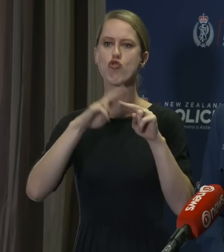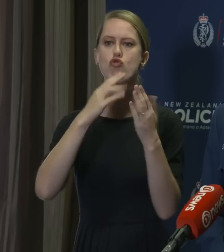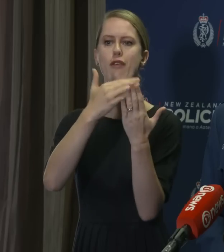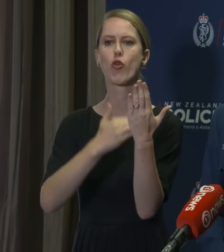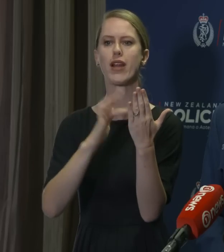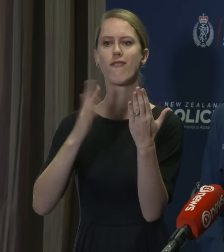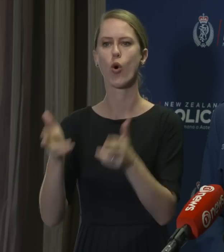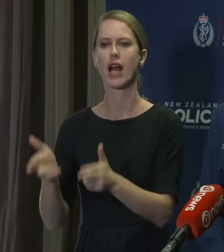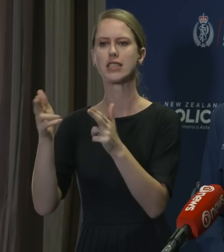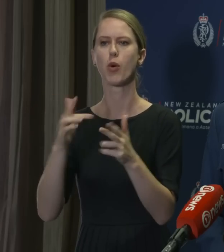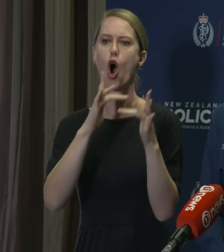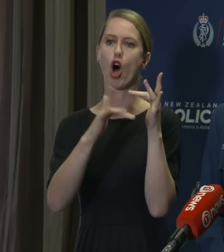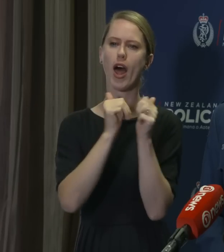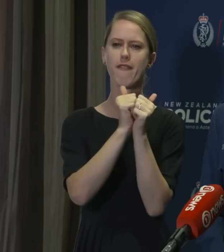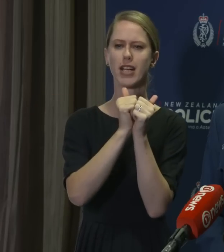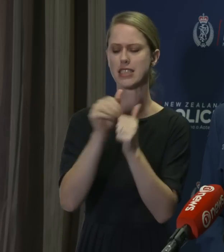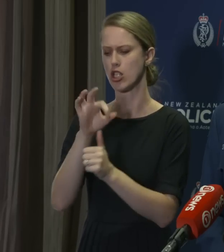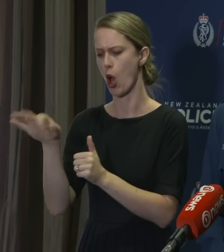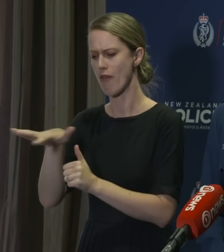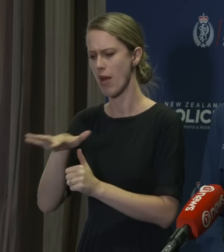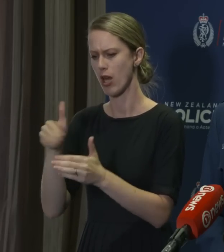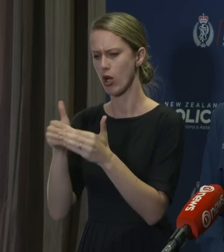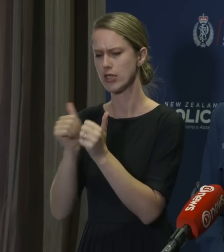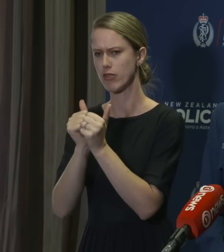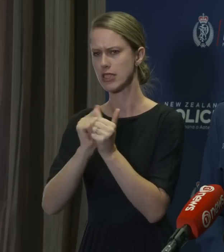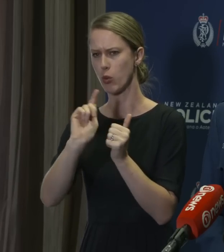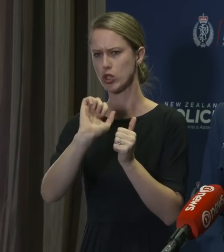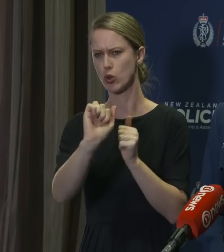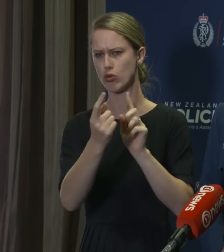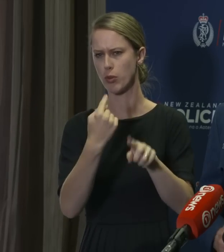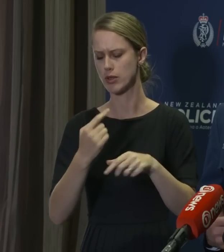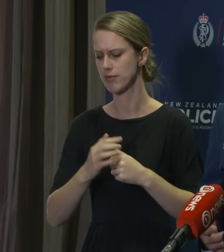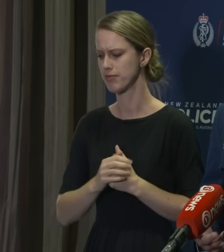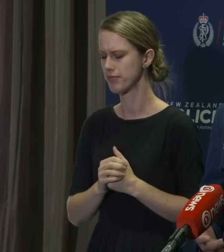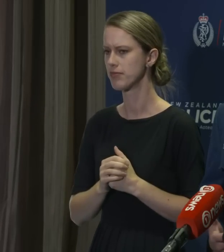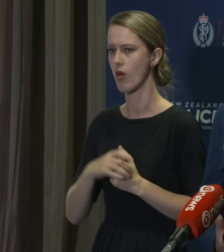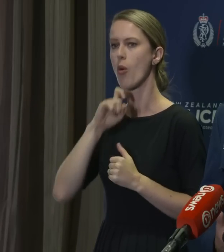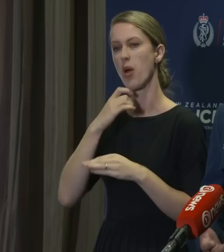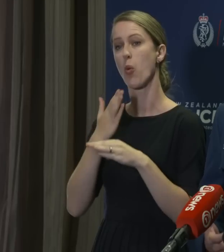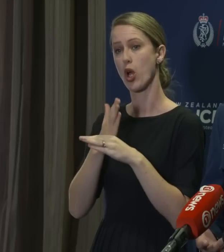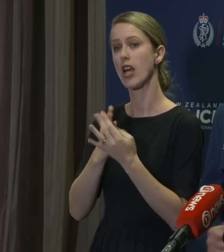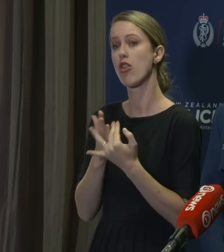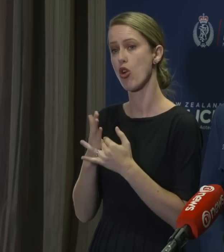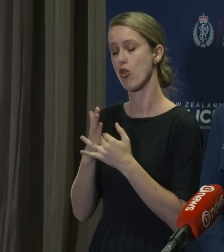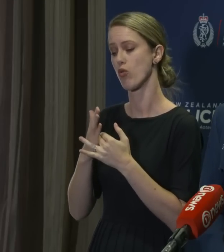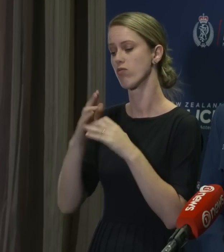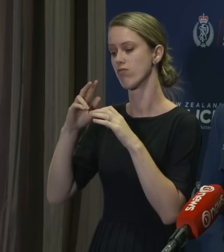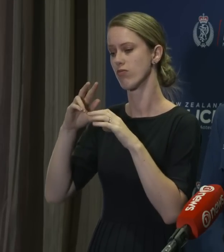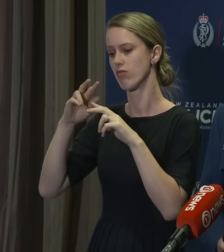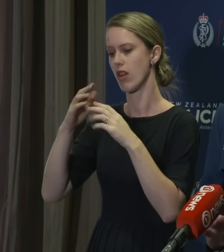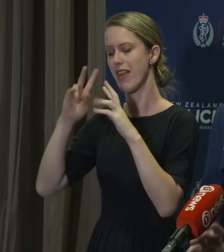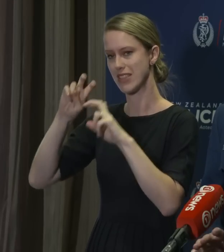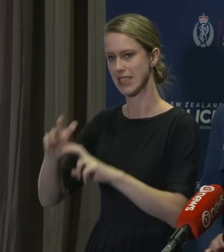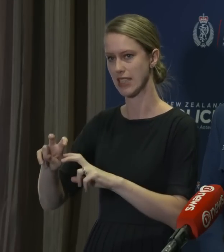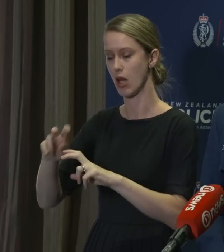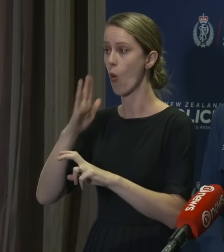friends, no family or close friends were spoken to. What's your response to that? We'll be working through that as a phase of the inquiry. When